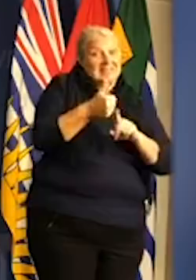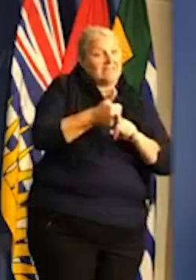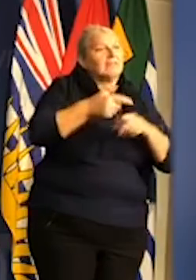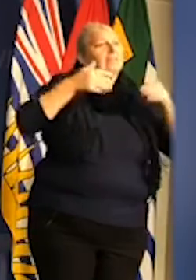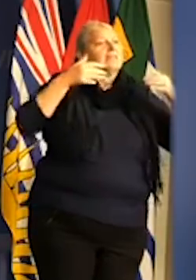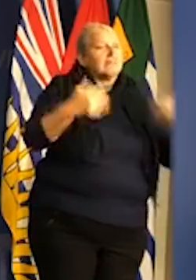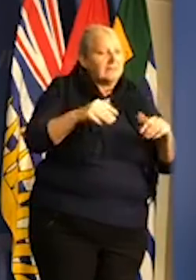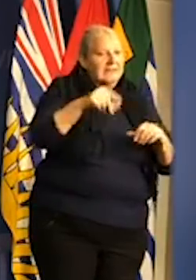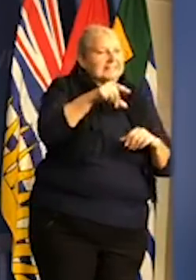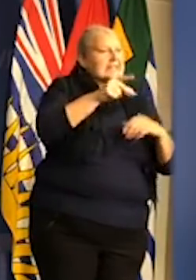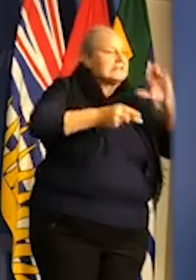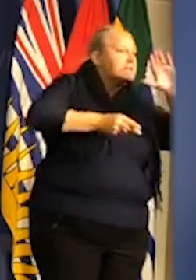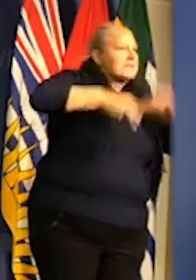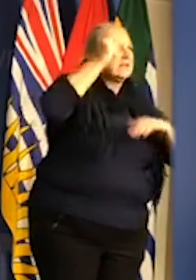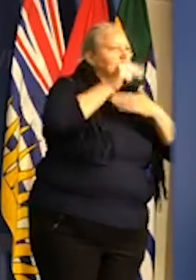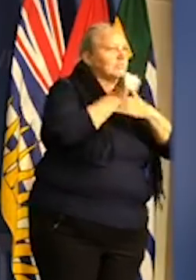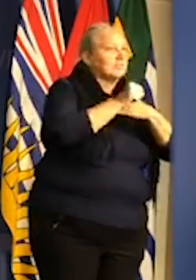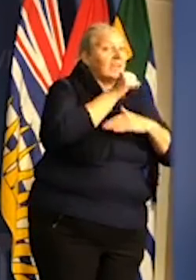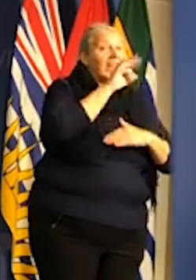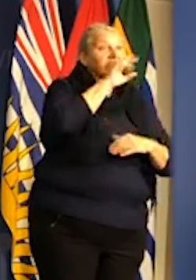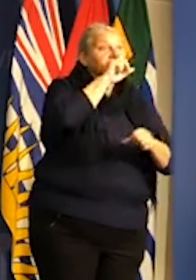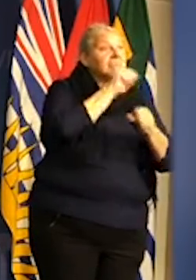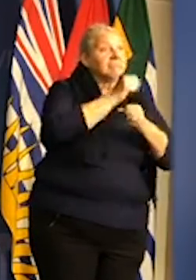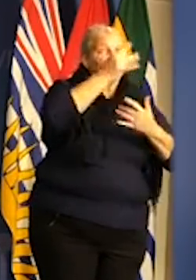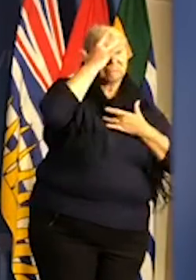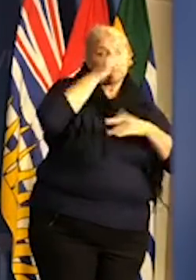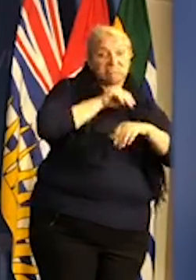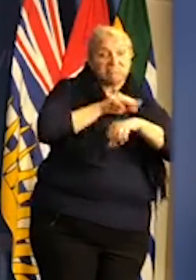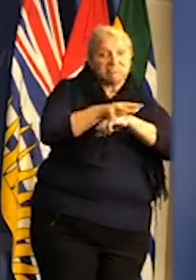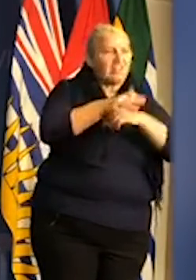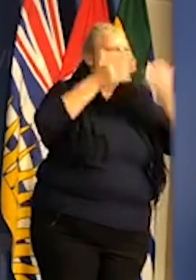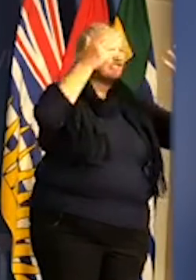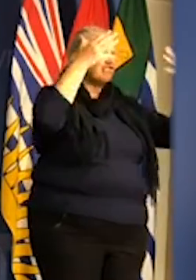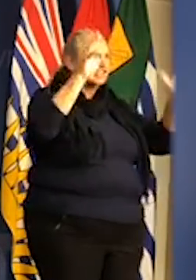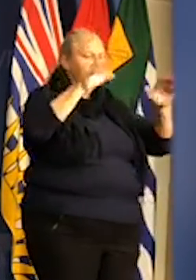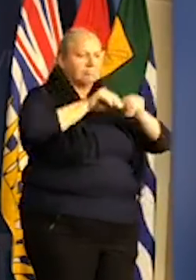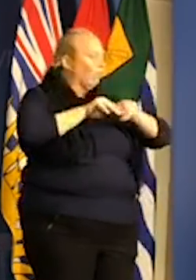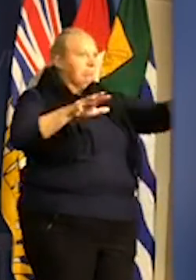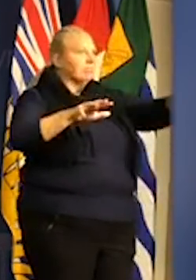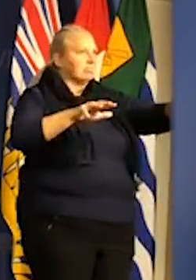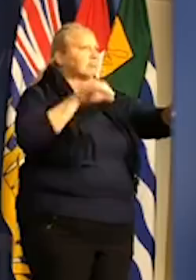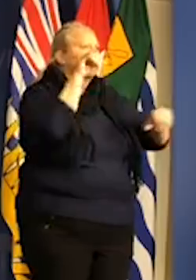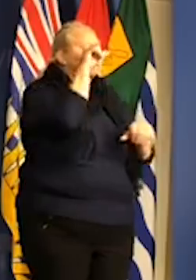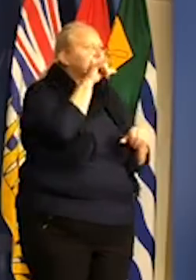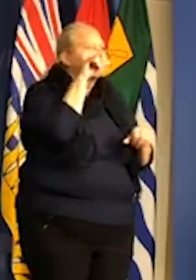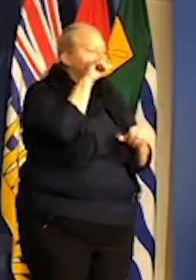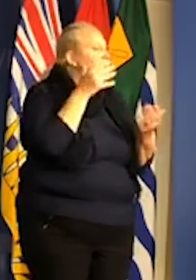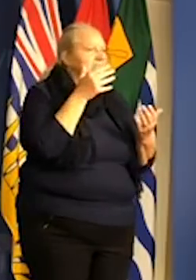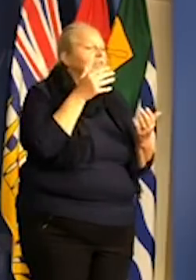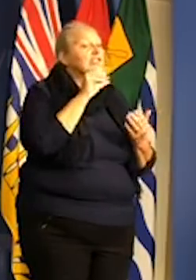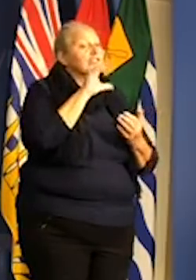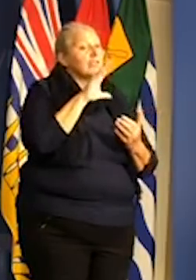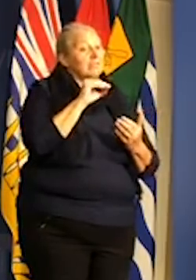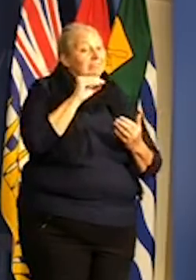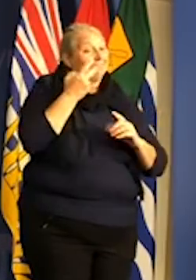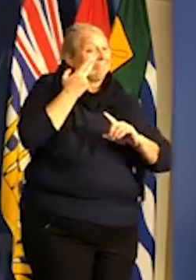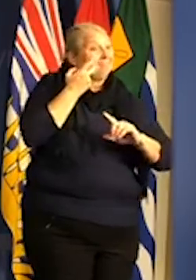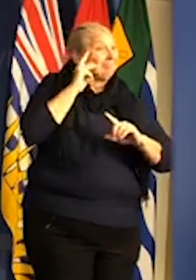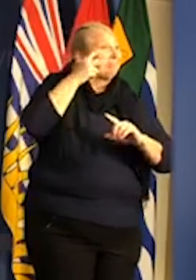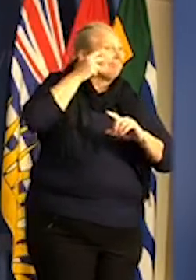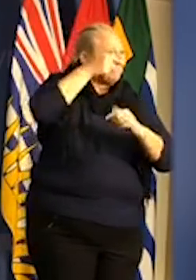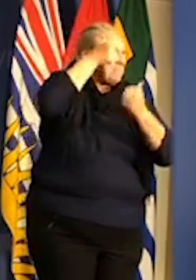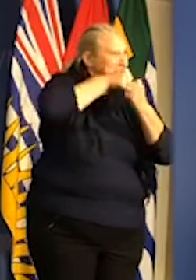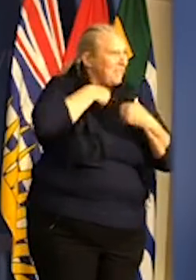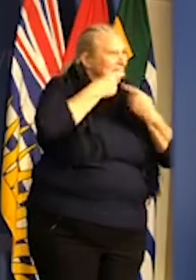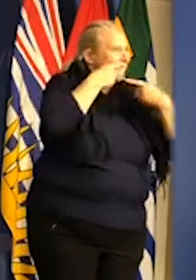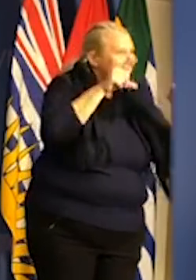become infected with COVID-19. And that is why over the last few days, we have asked food and beverage serving